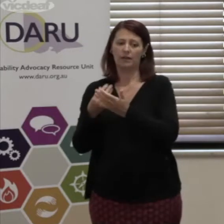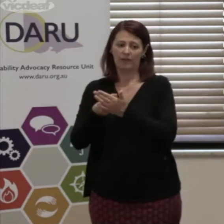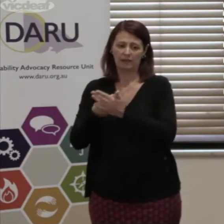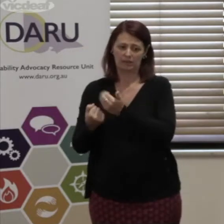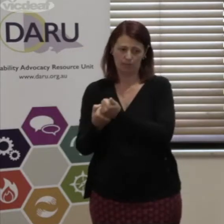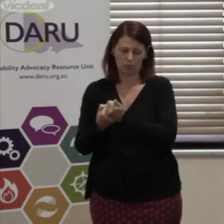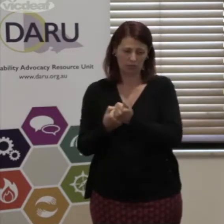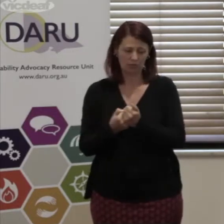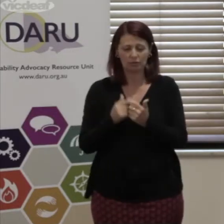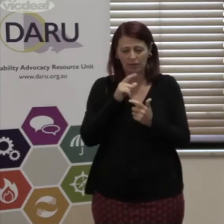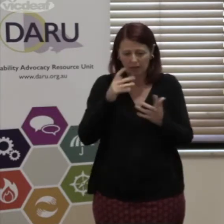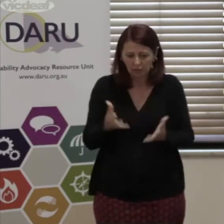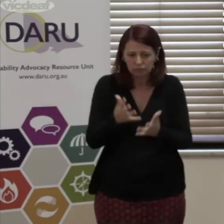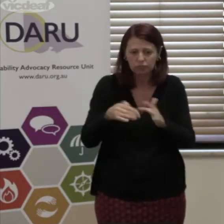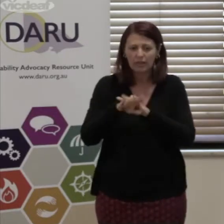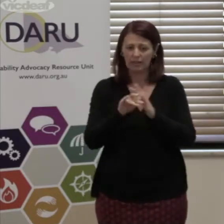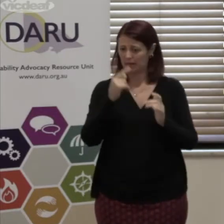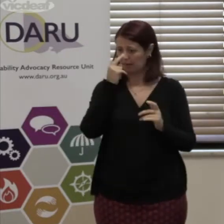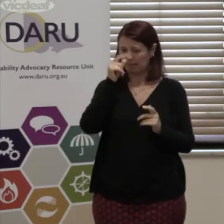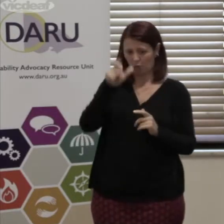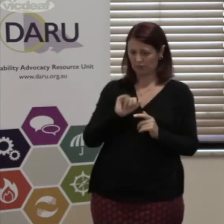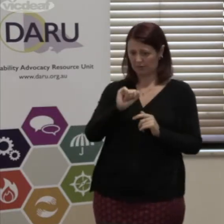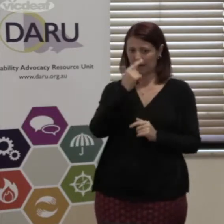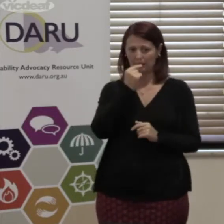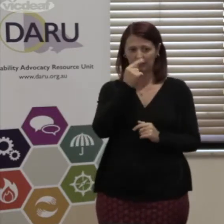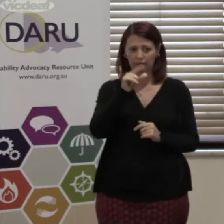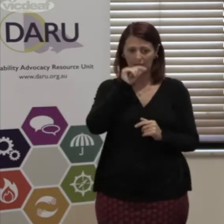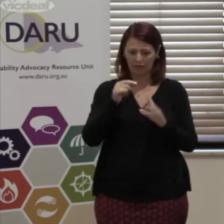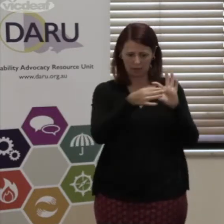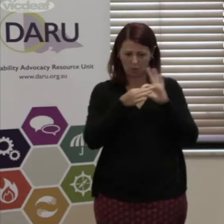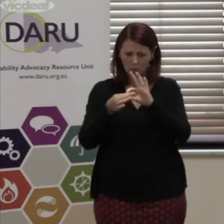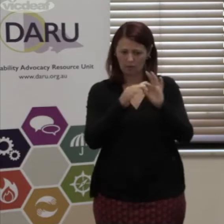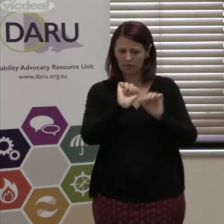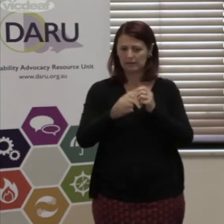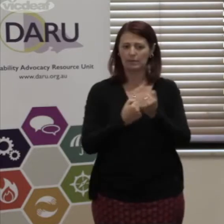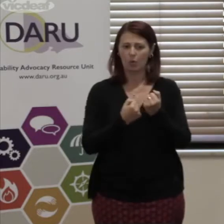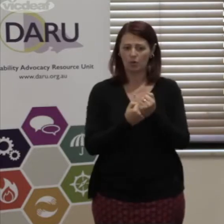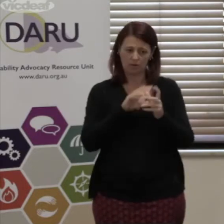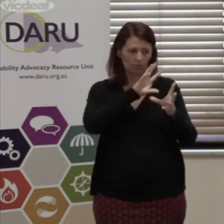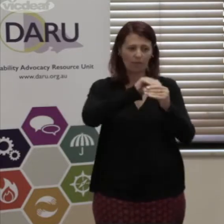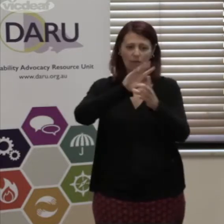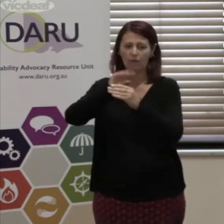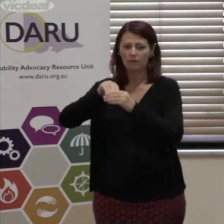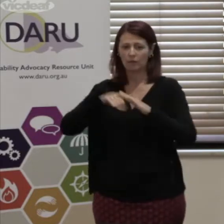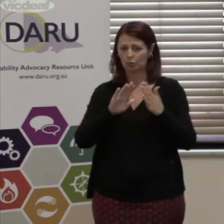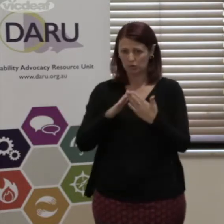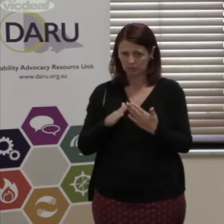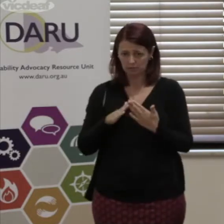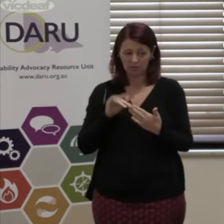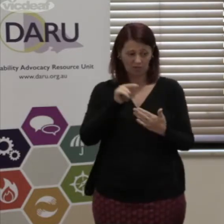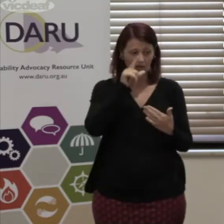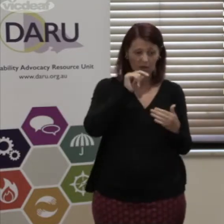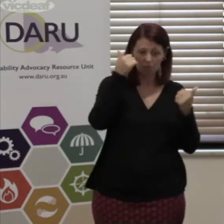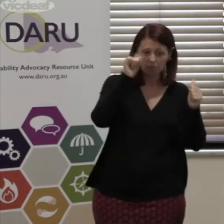to strengthen and enhance the participants' abilities to coordinate supports and participate in the community, reach